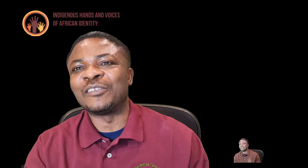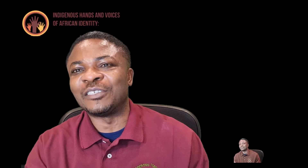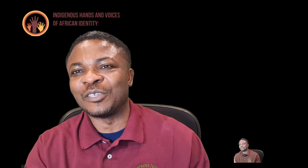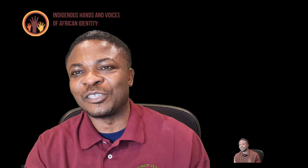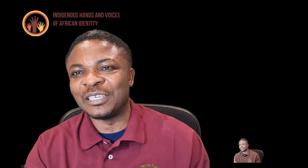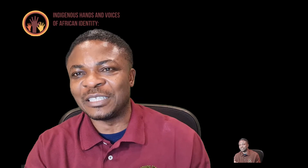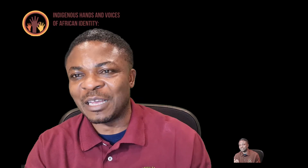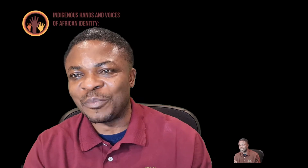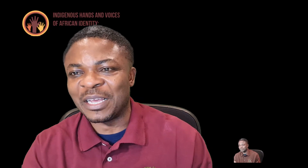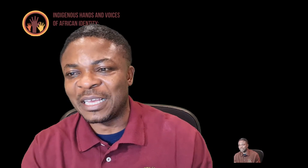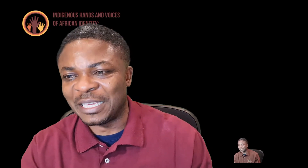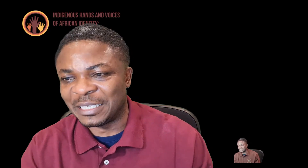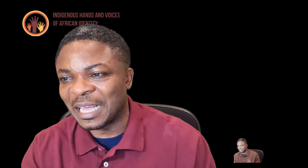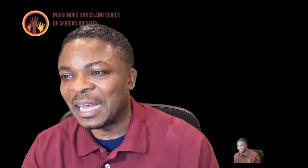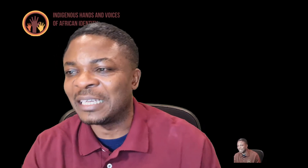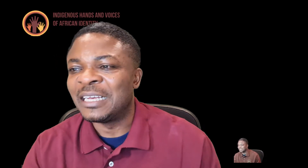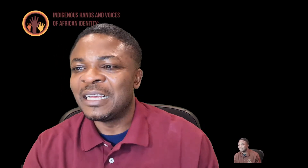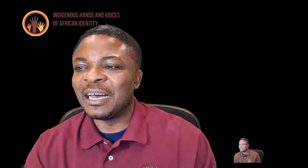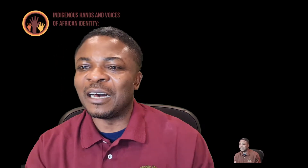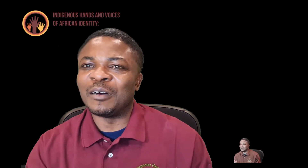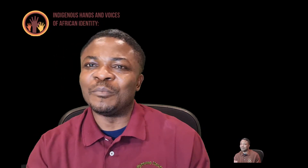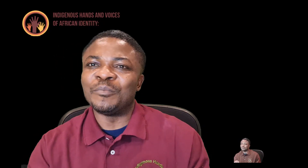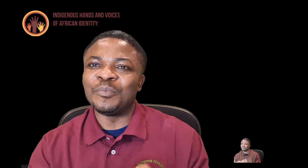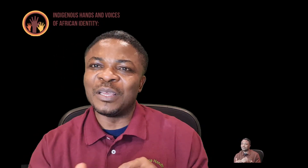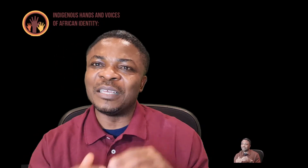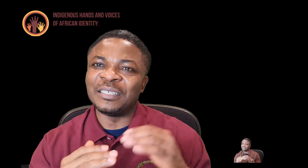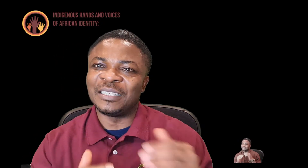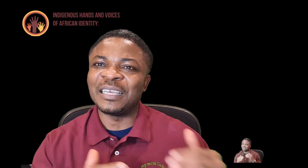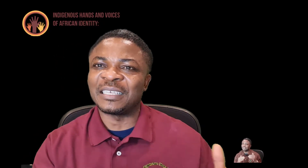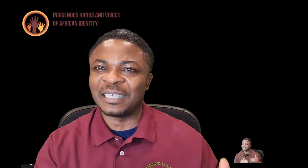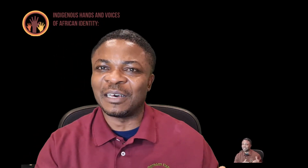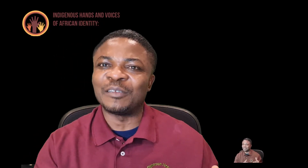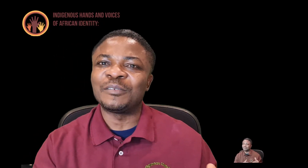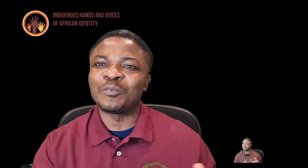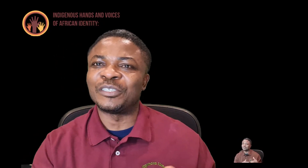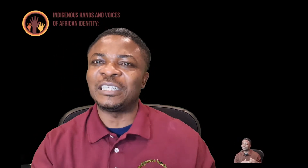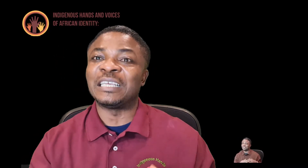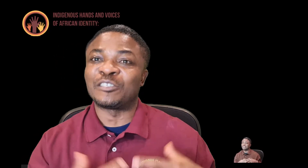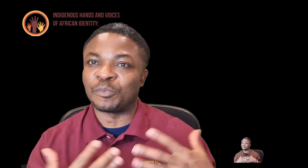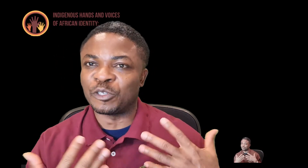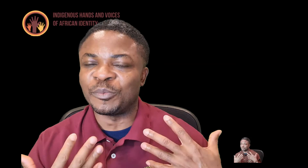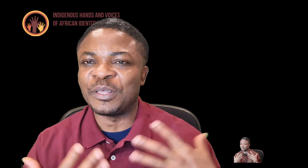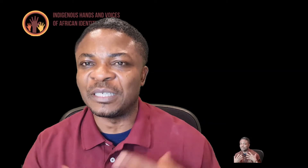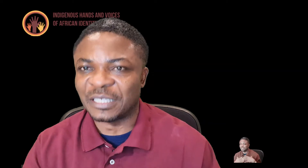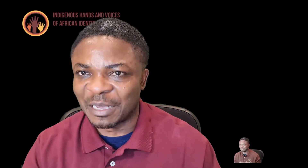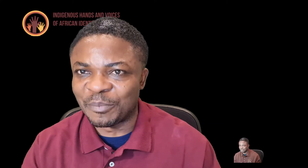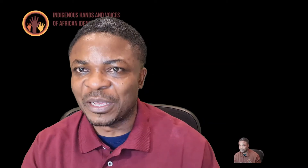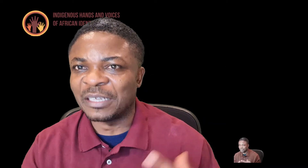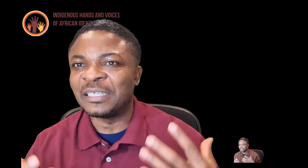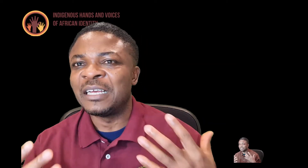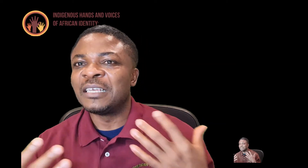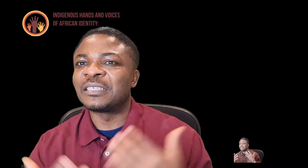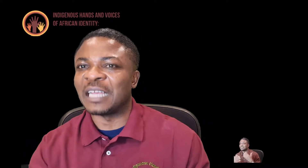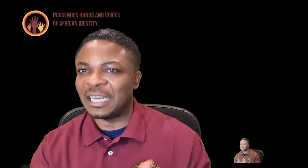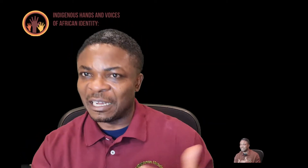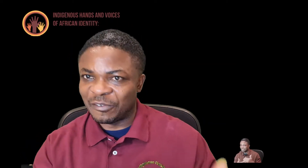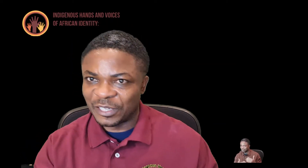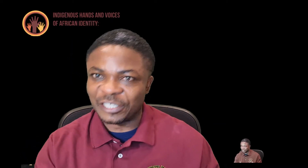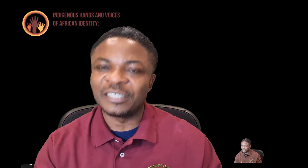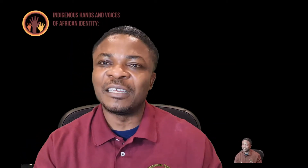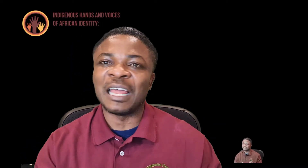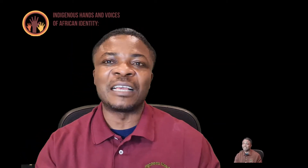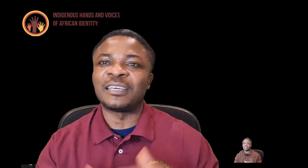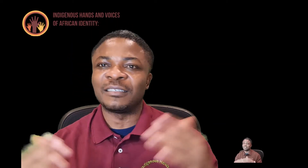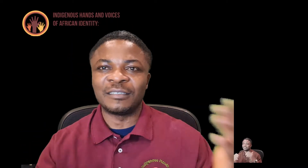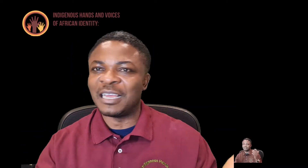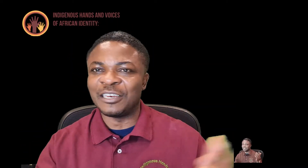sign language situation in Zambia is that the ZSL, which is supposed to be the Zambian sign